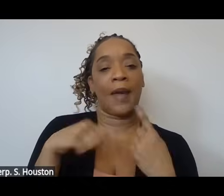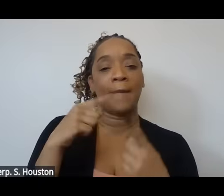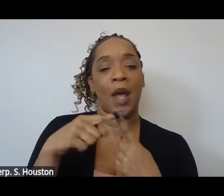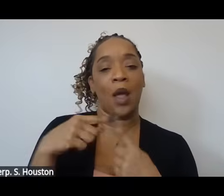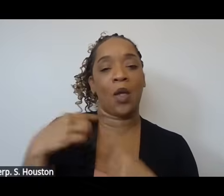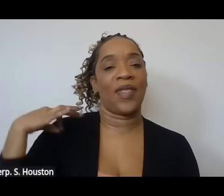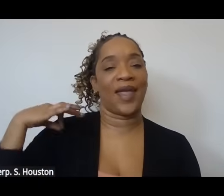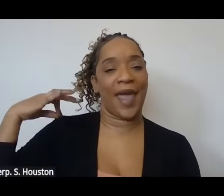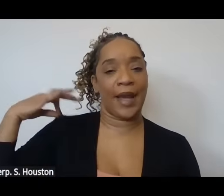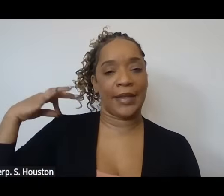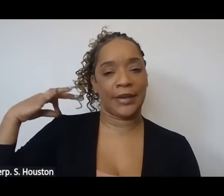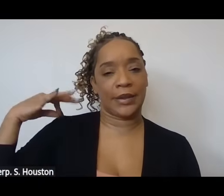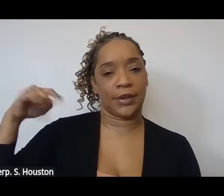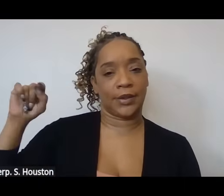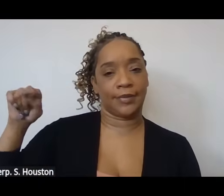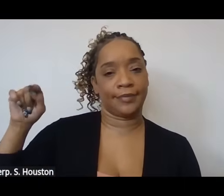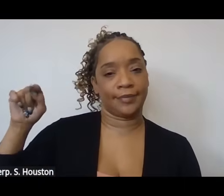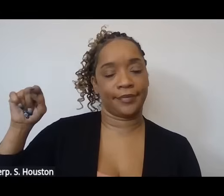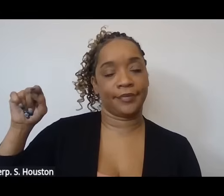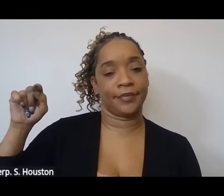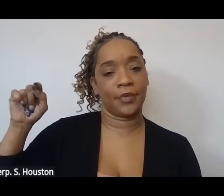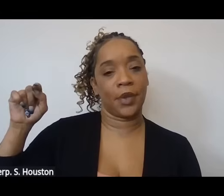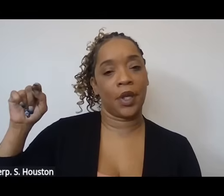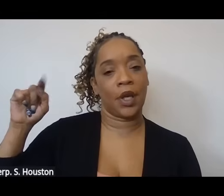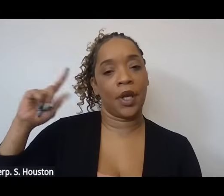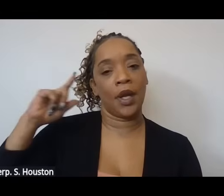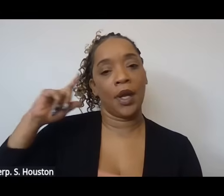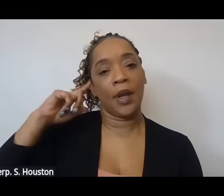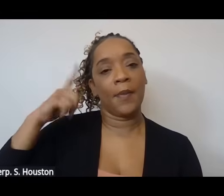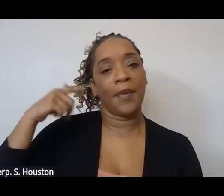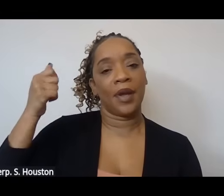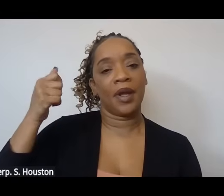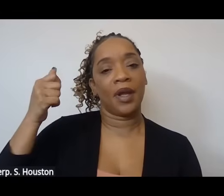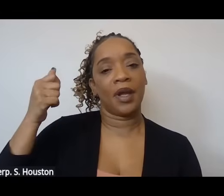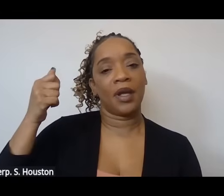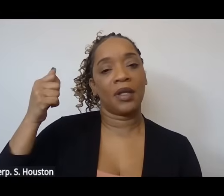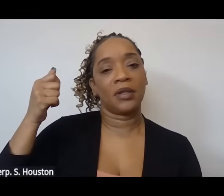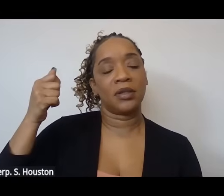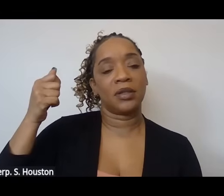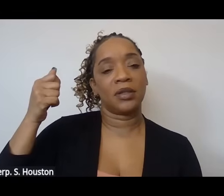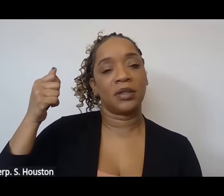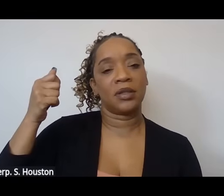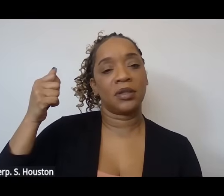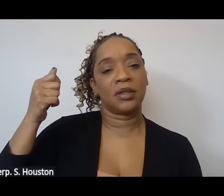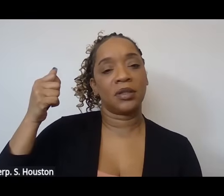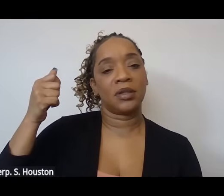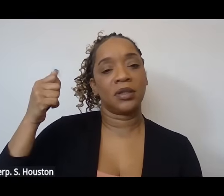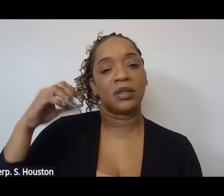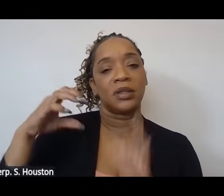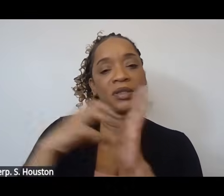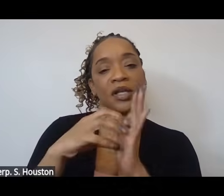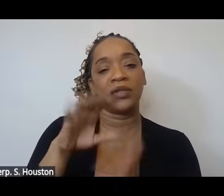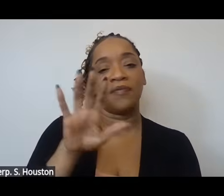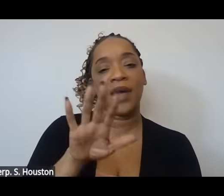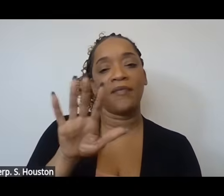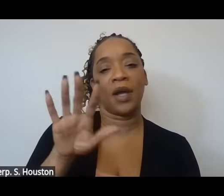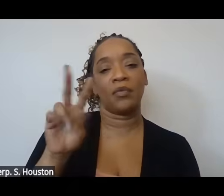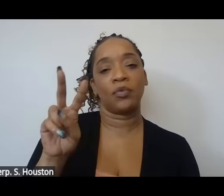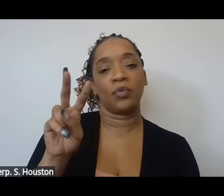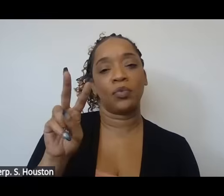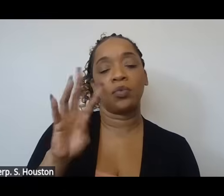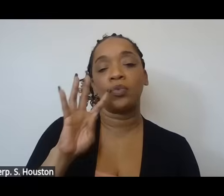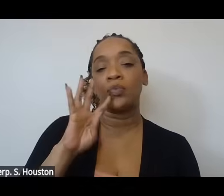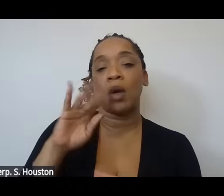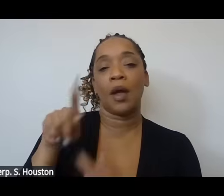because of the fact that I think someone please correct me if this is wrong, but Section 552 talks